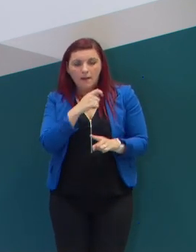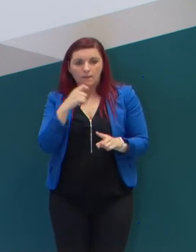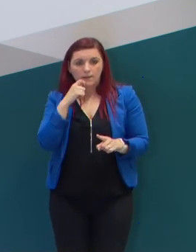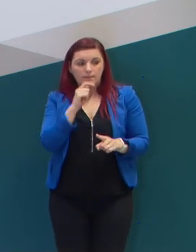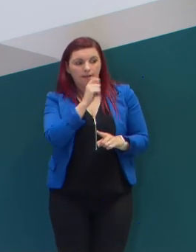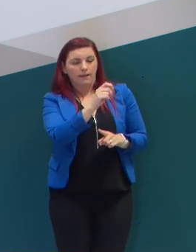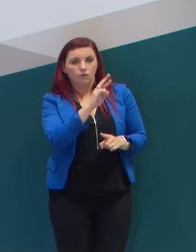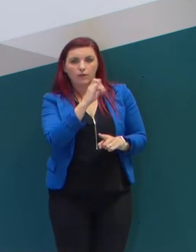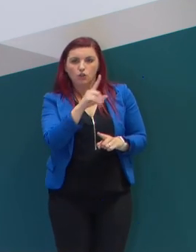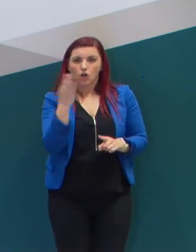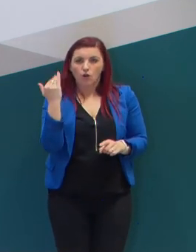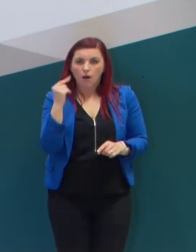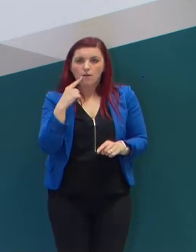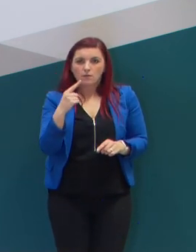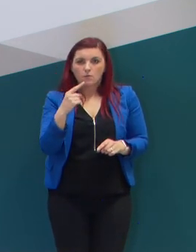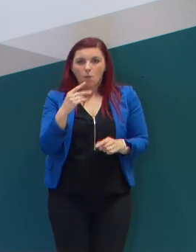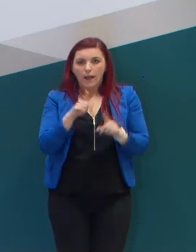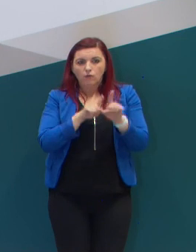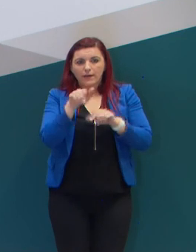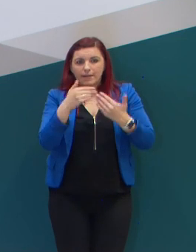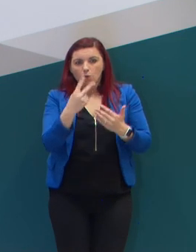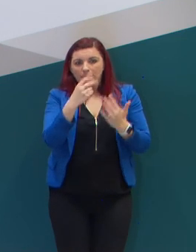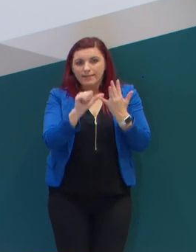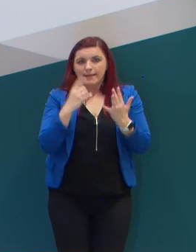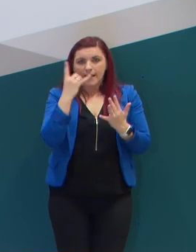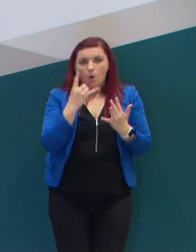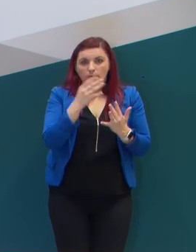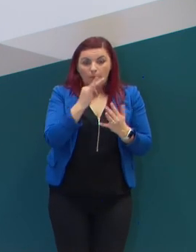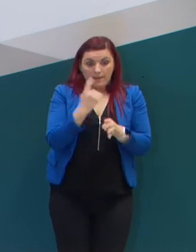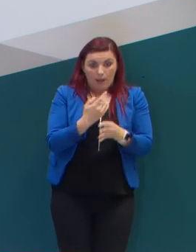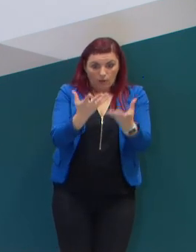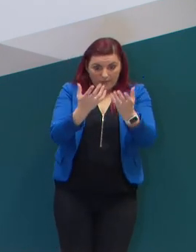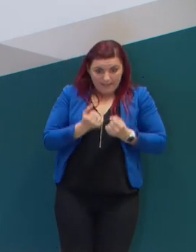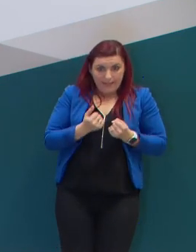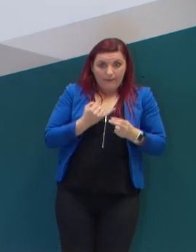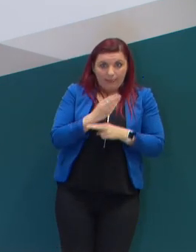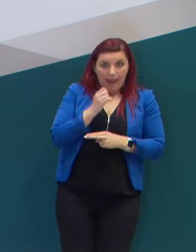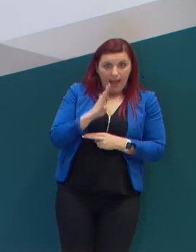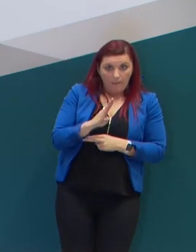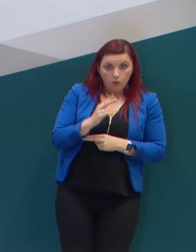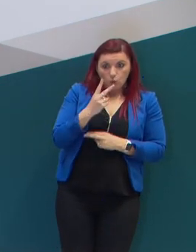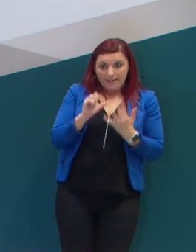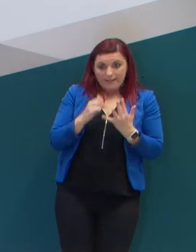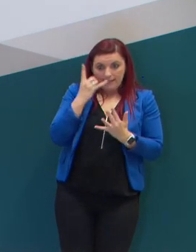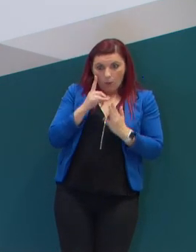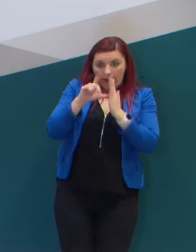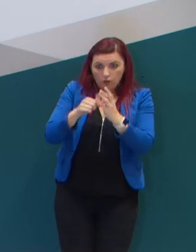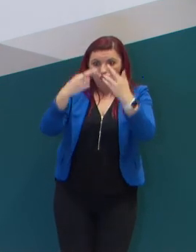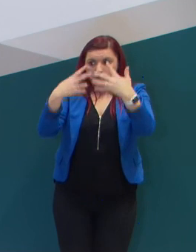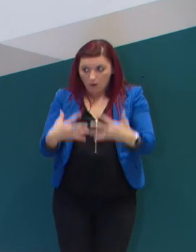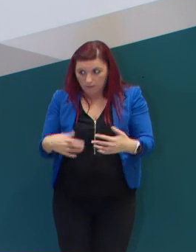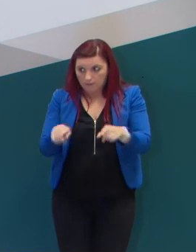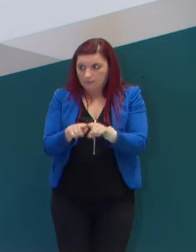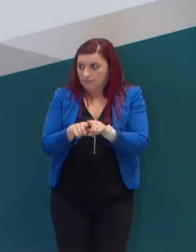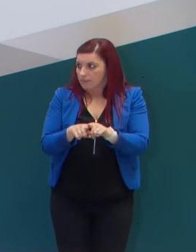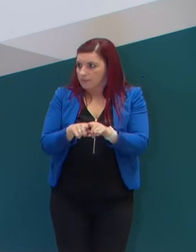Richard earlier that the turnaround time has increased to about 26 hours from the time the sample arrives with us to the time that it leaves. I think the other thing,